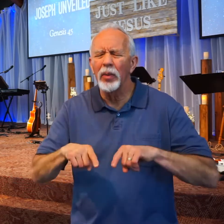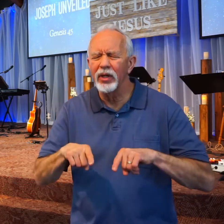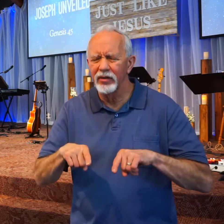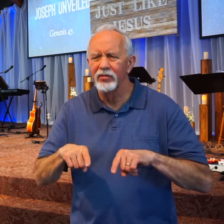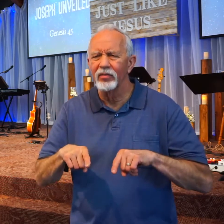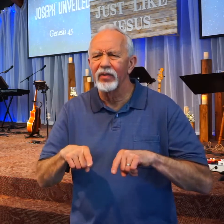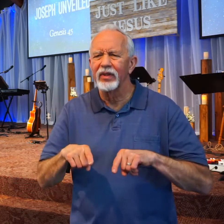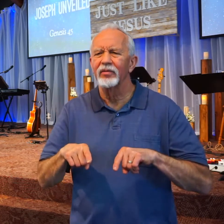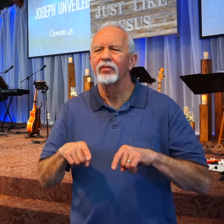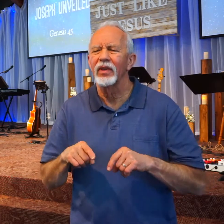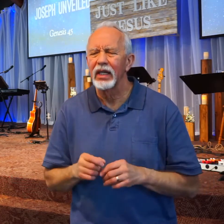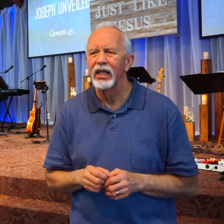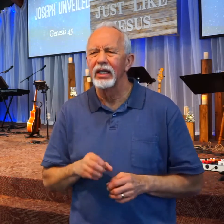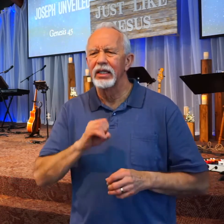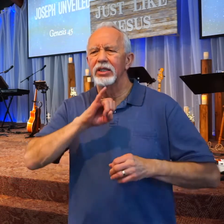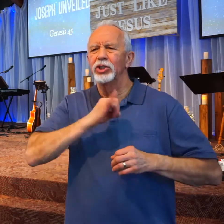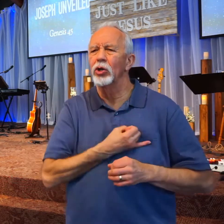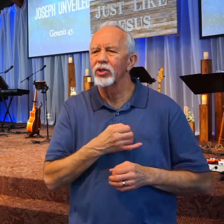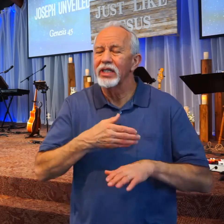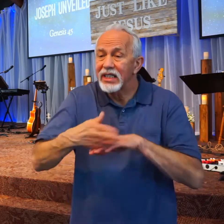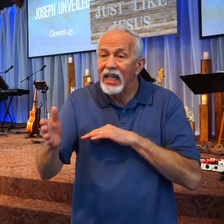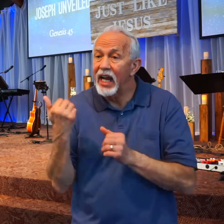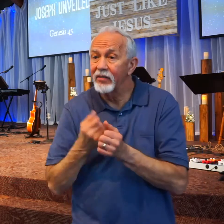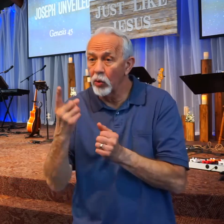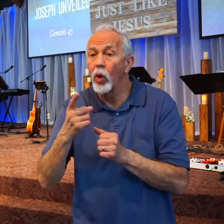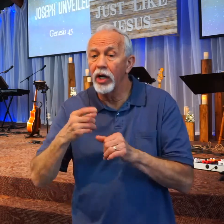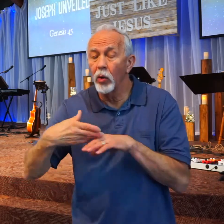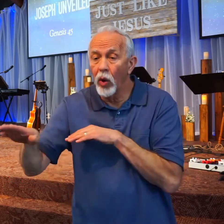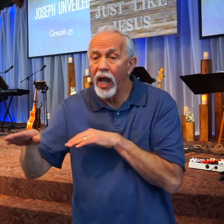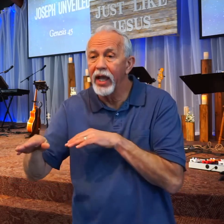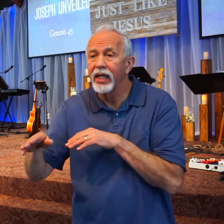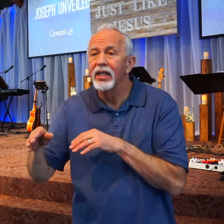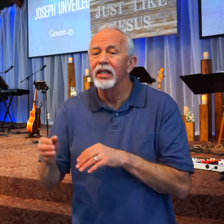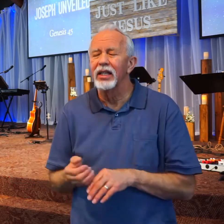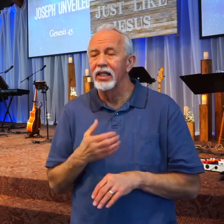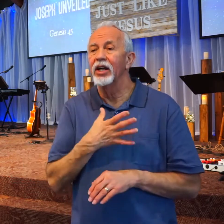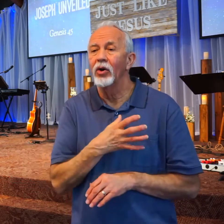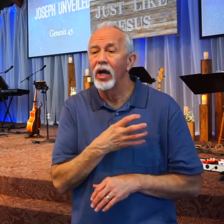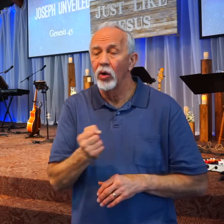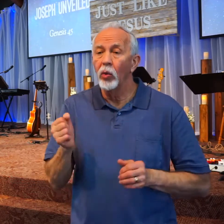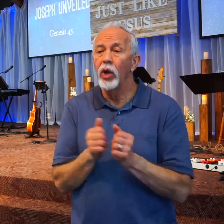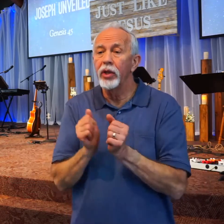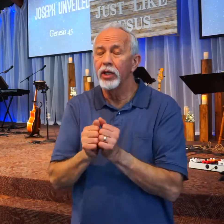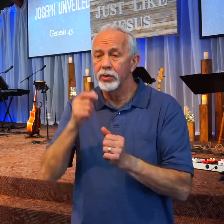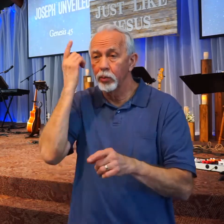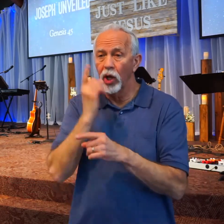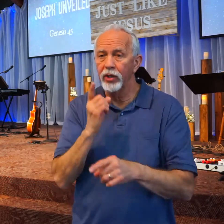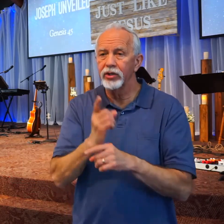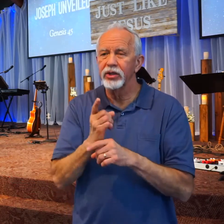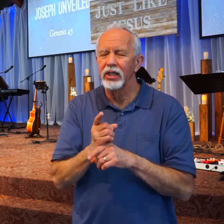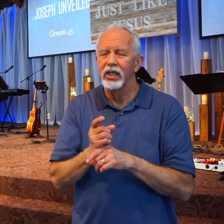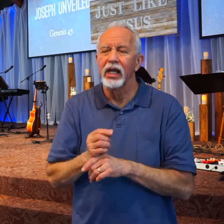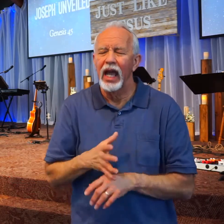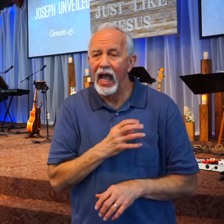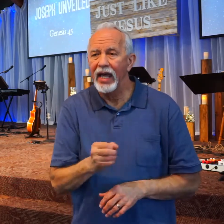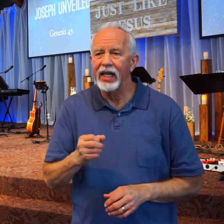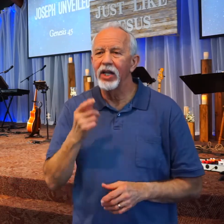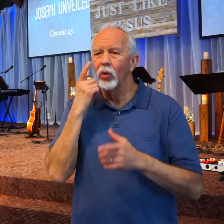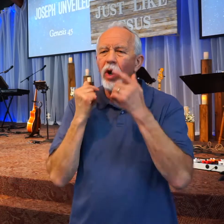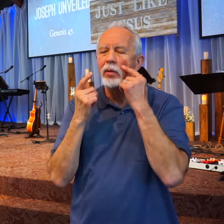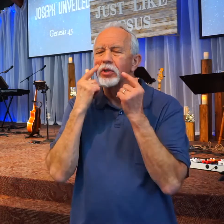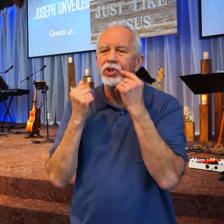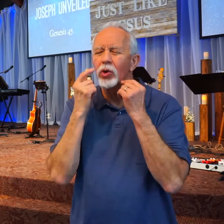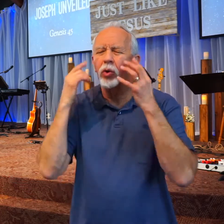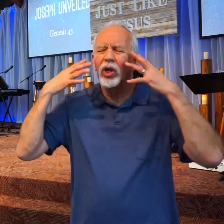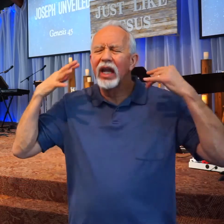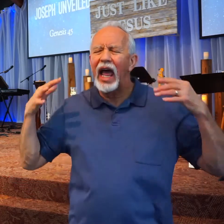so Joseph sent everybody away besides his brothers. And the text says that he wept so